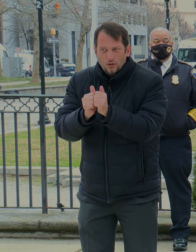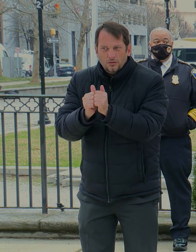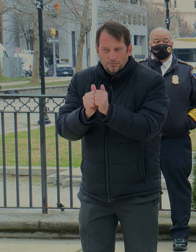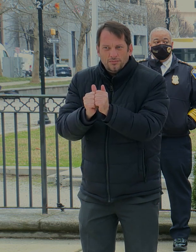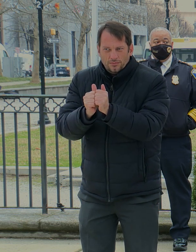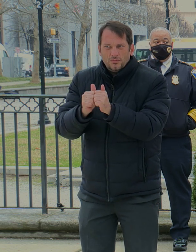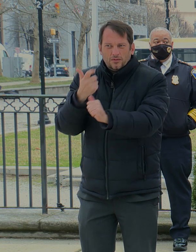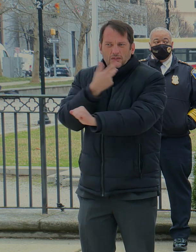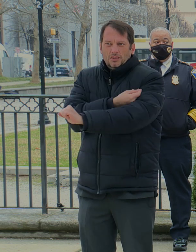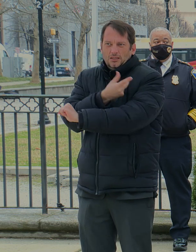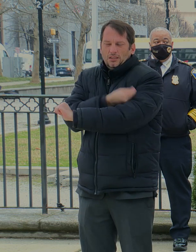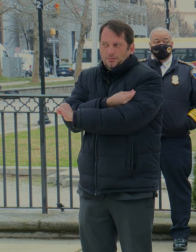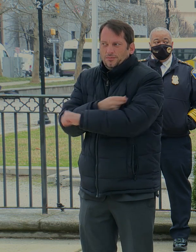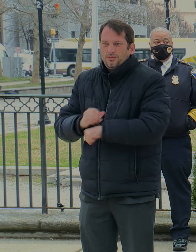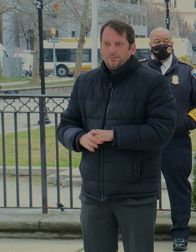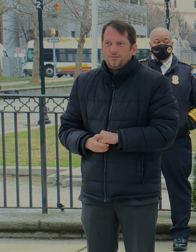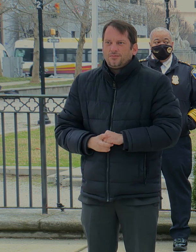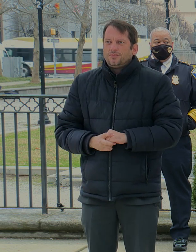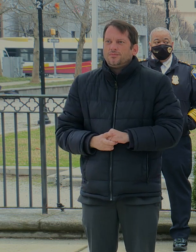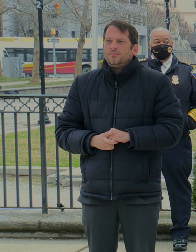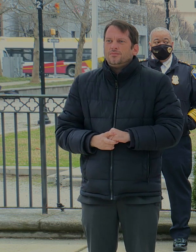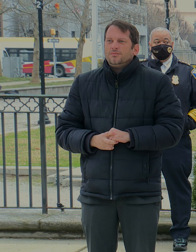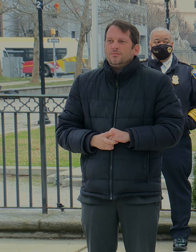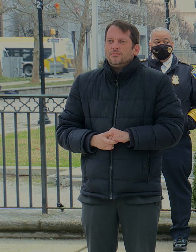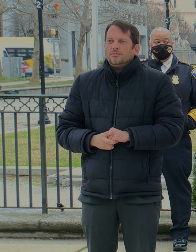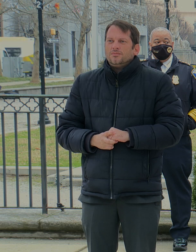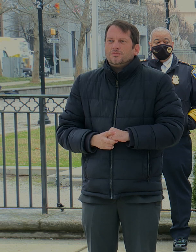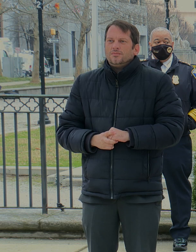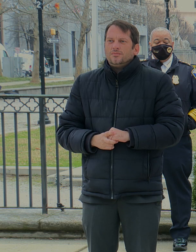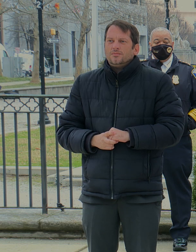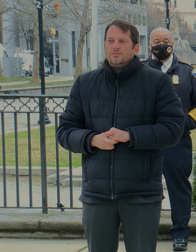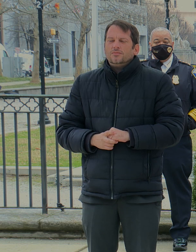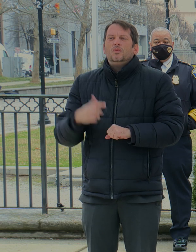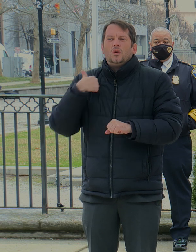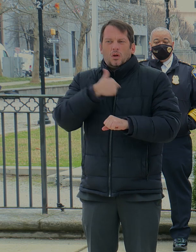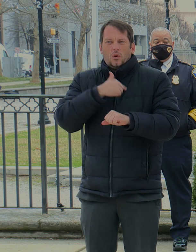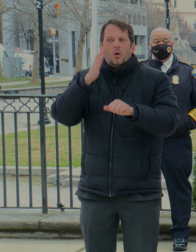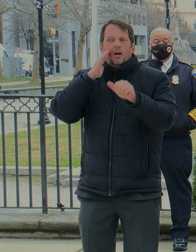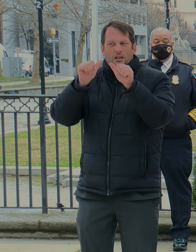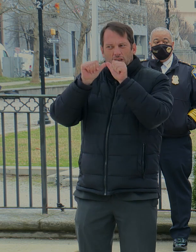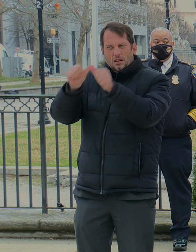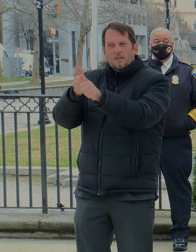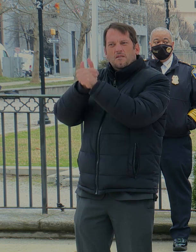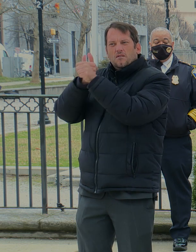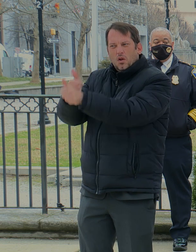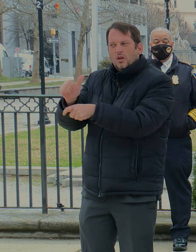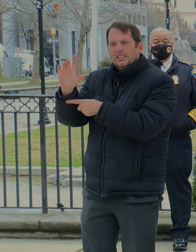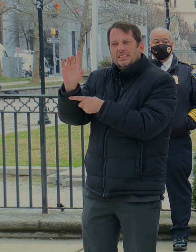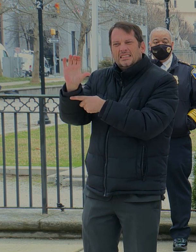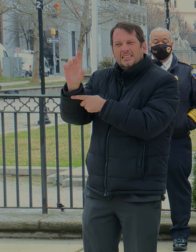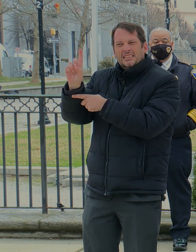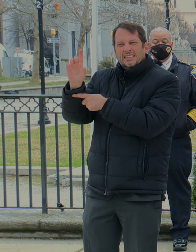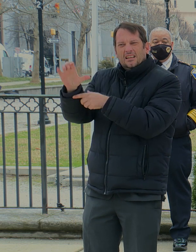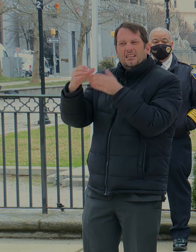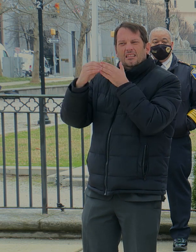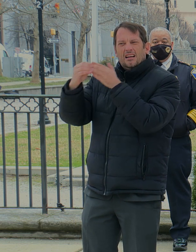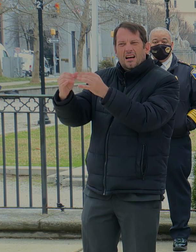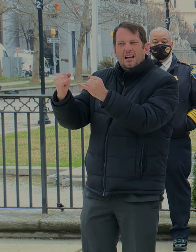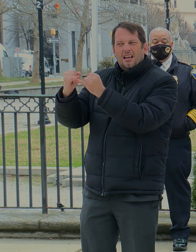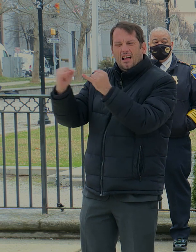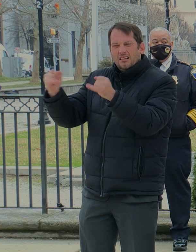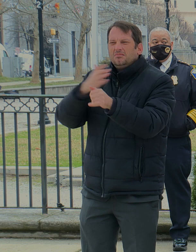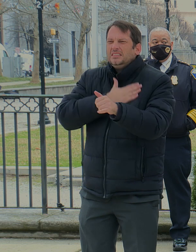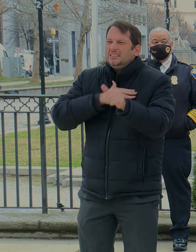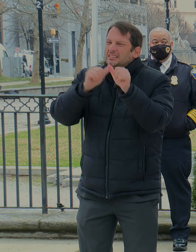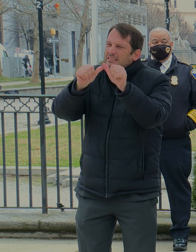don't it's ask me to be important to quiet. continue following COVID-19 best practices. Please continue to wear face coverings, avoid large